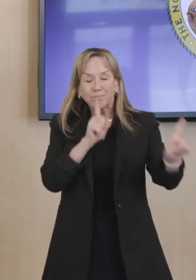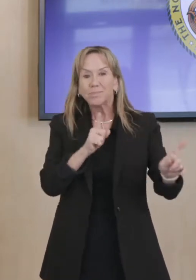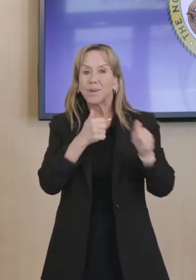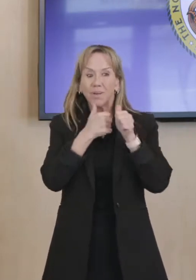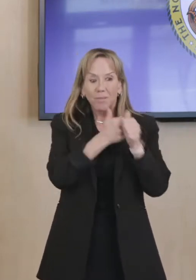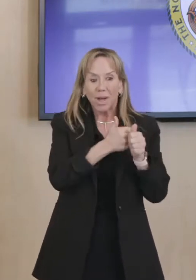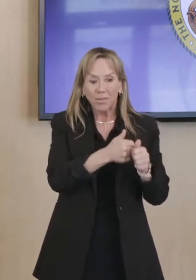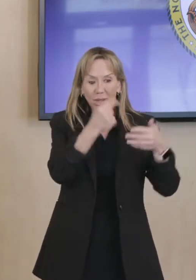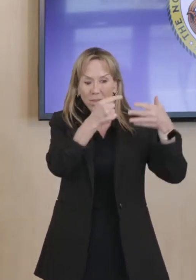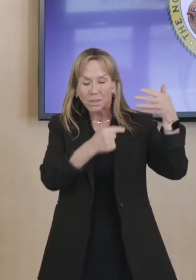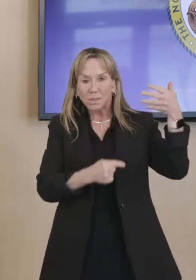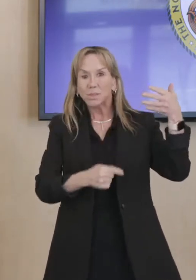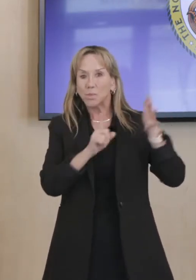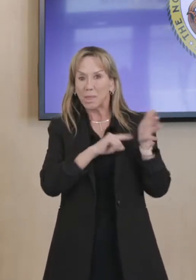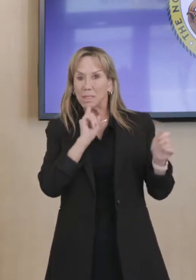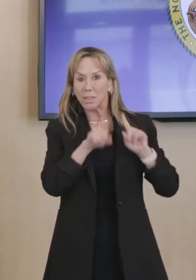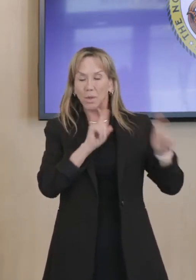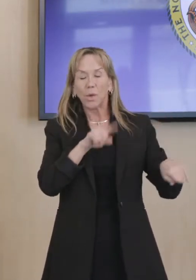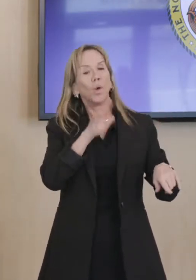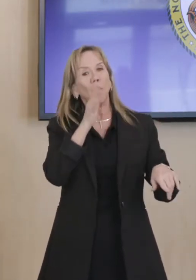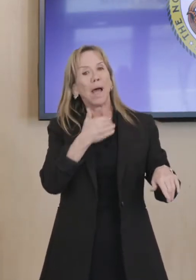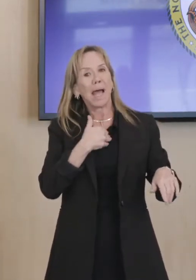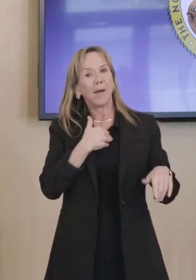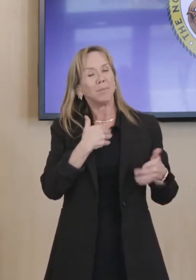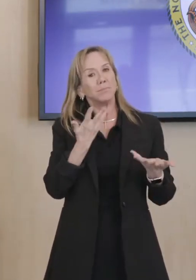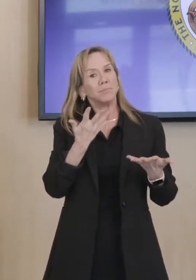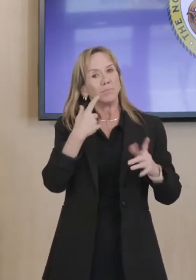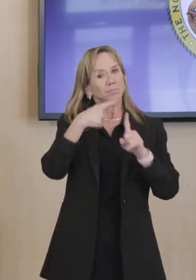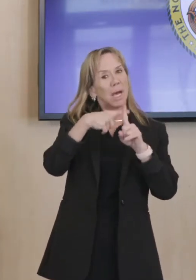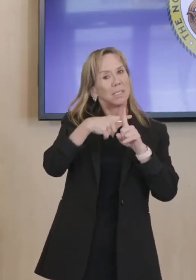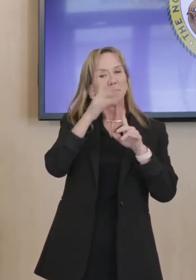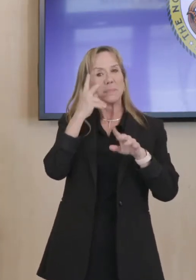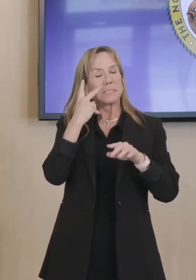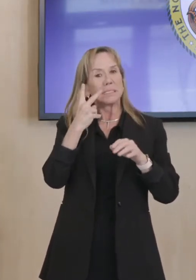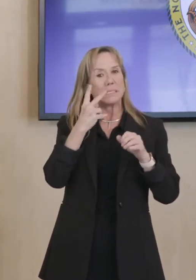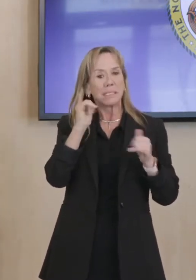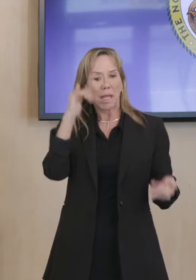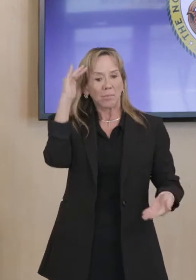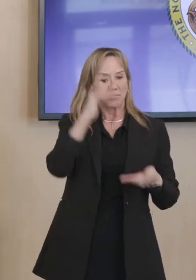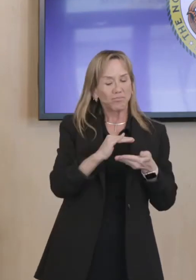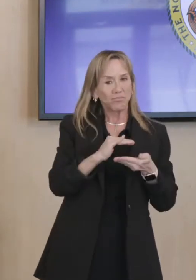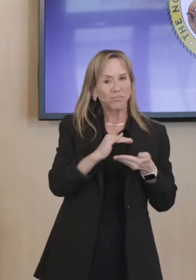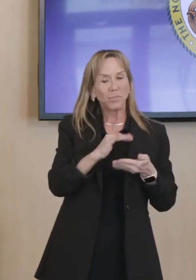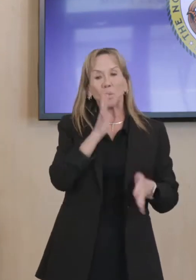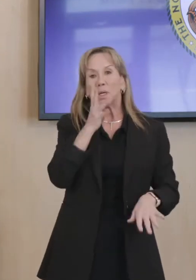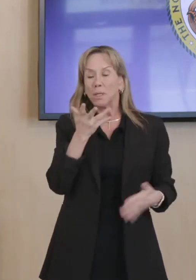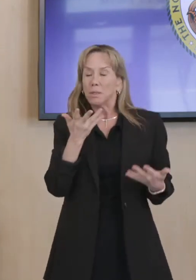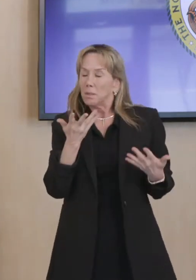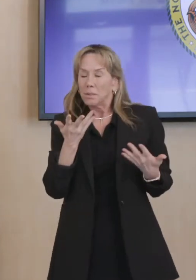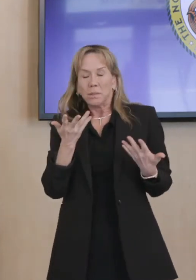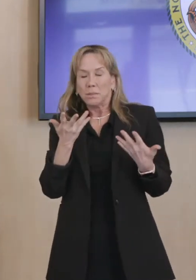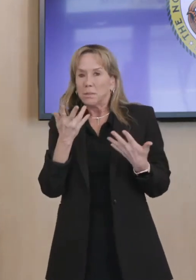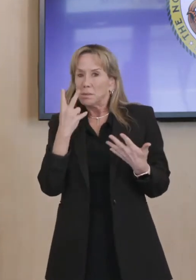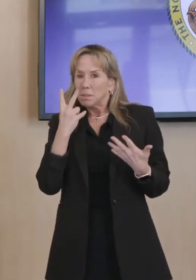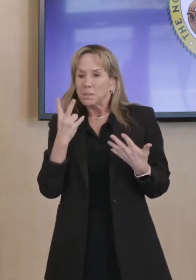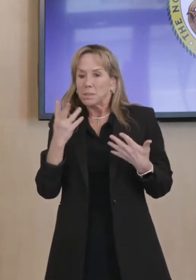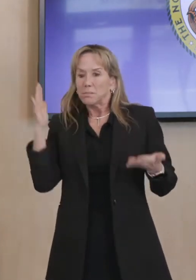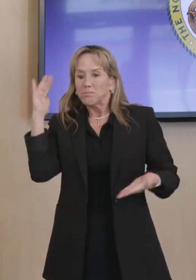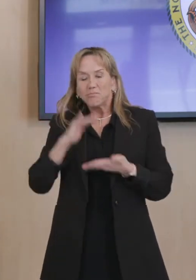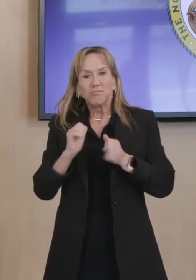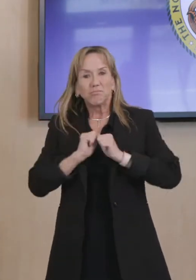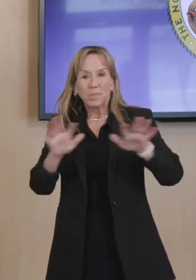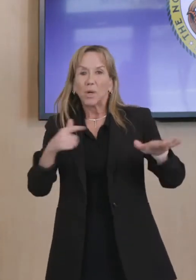and if we don't, the greatest negative impact on the potential of exponential growth as this spreads. And so we continue to ask the public to